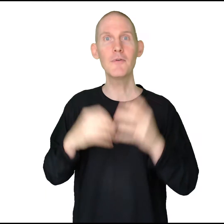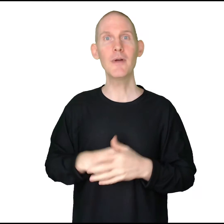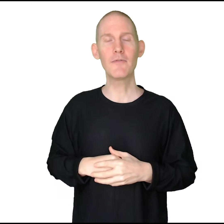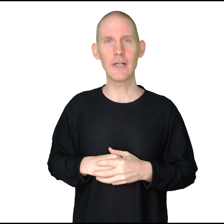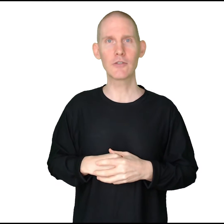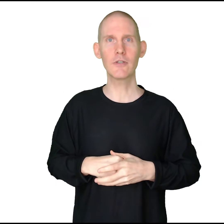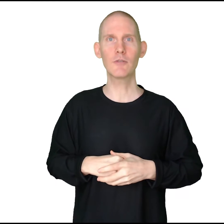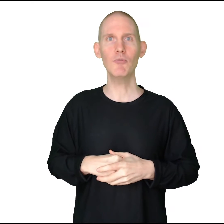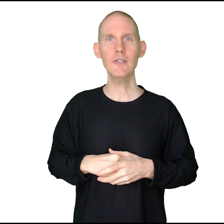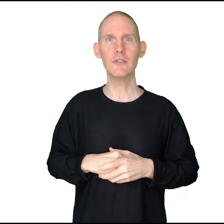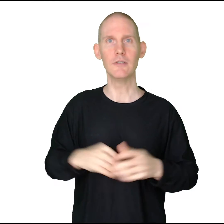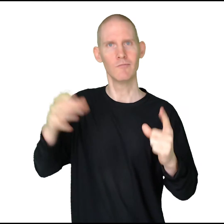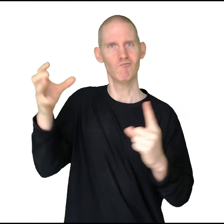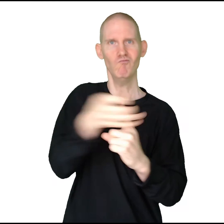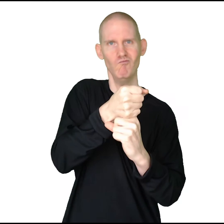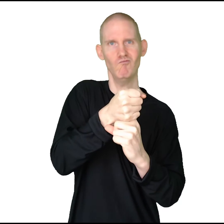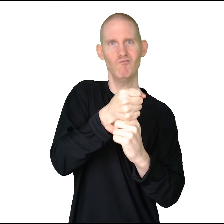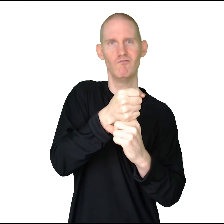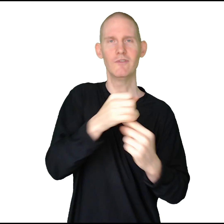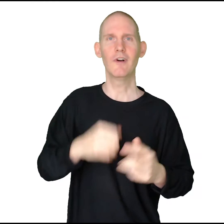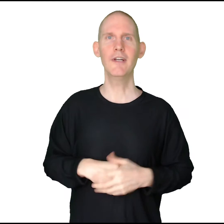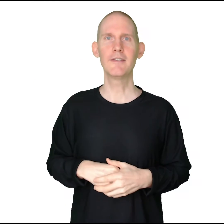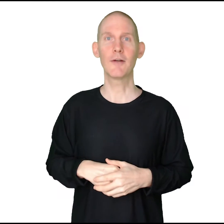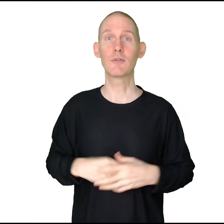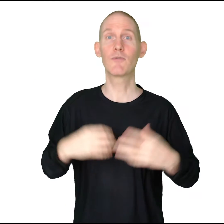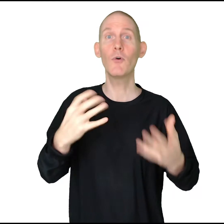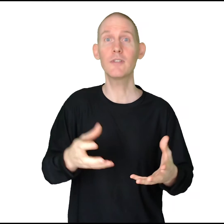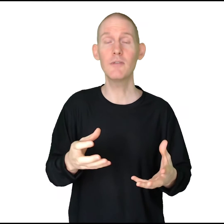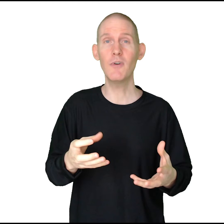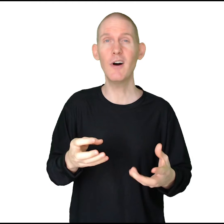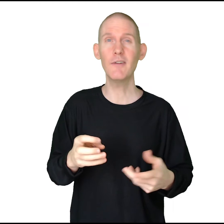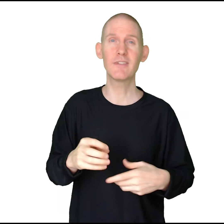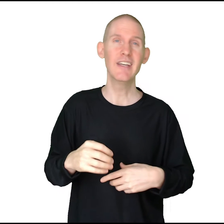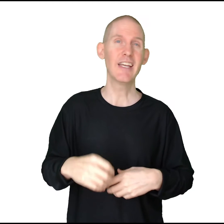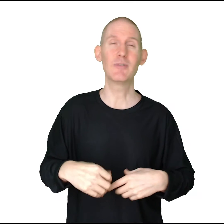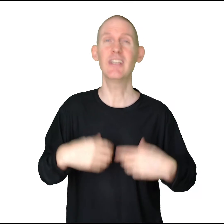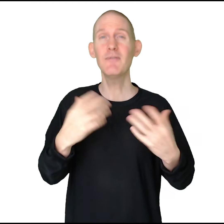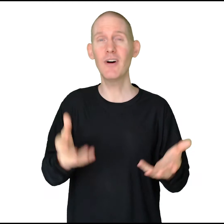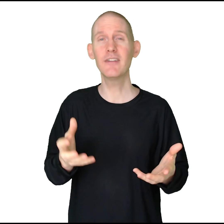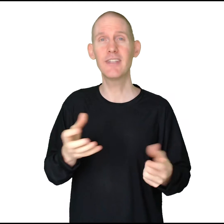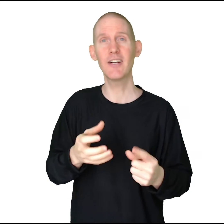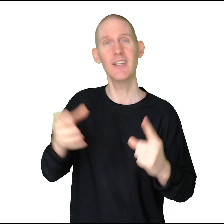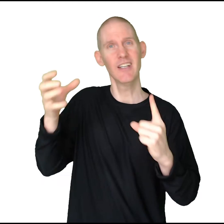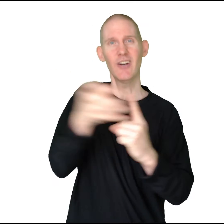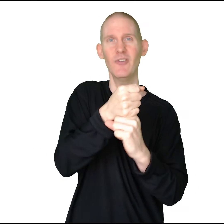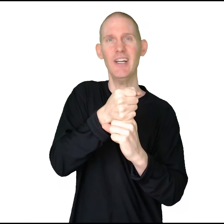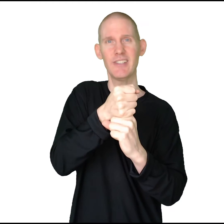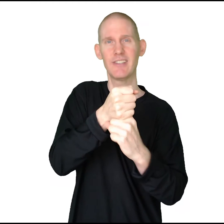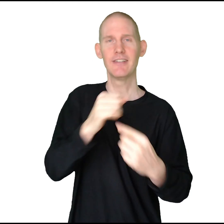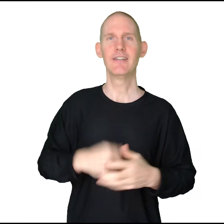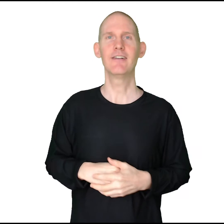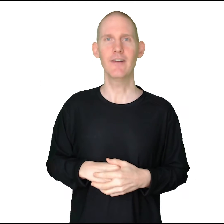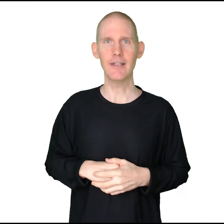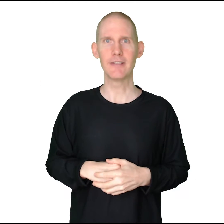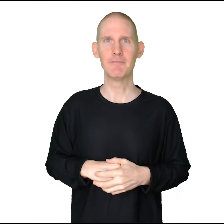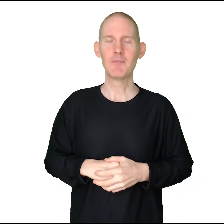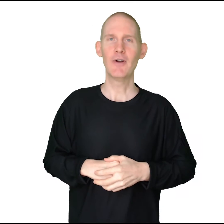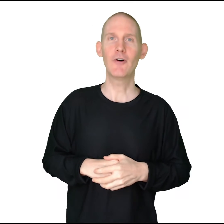my facial expression, right? There was force involved. It was involuntary arrest, right?